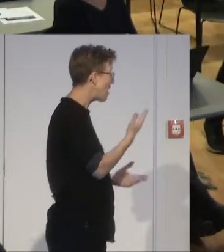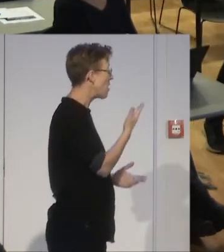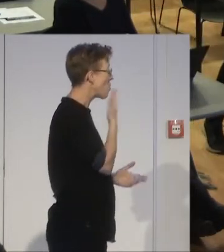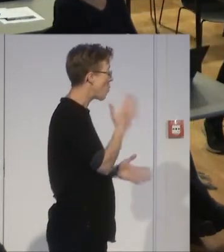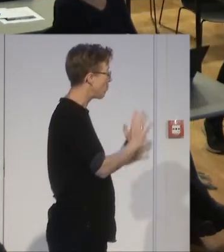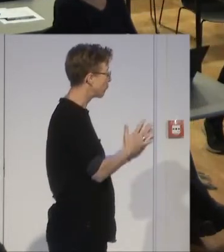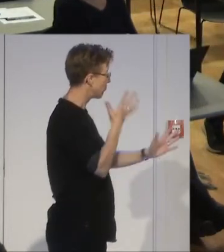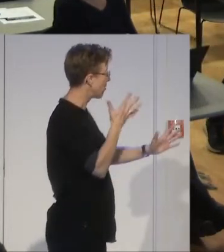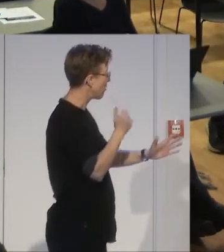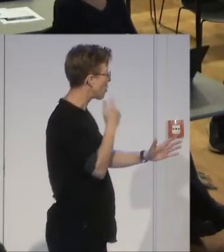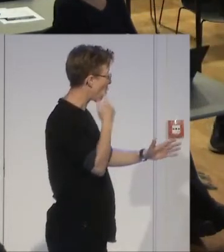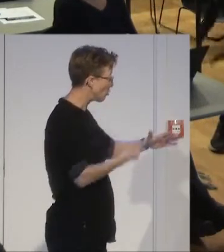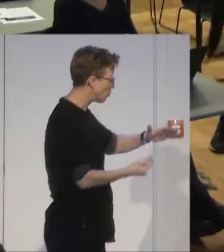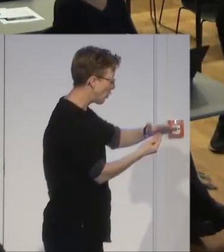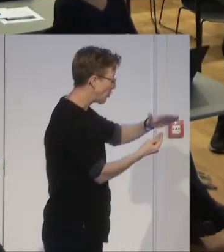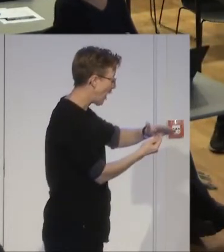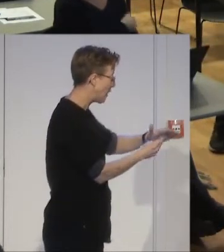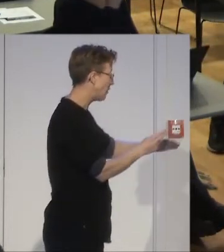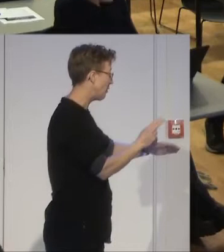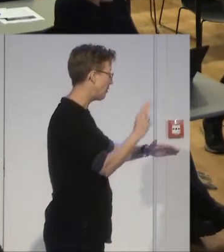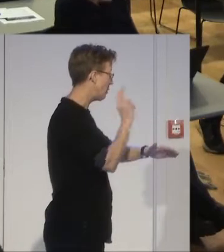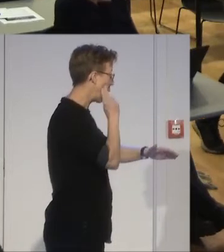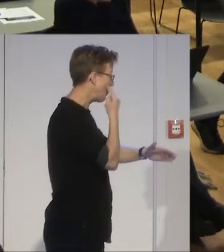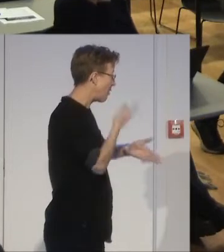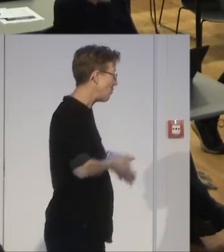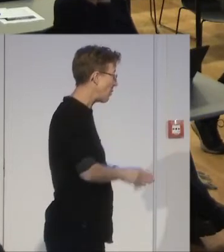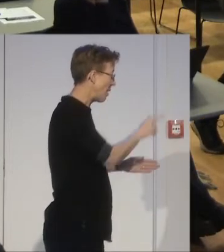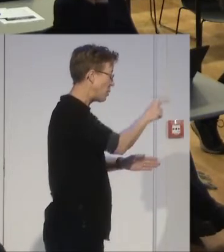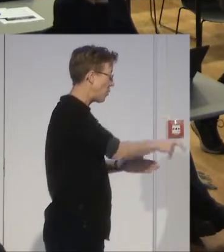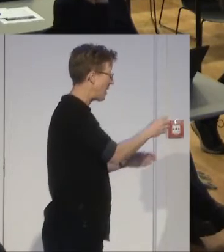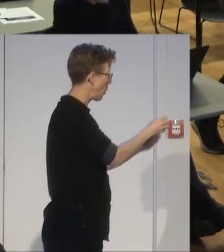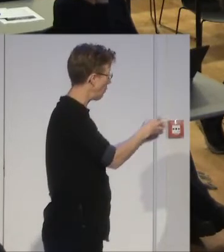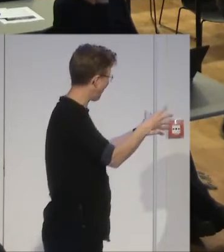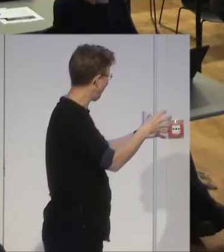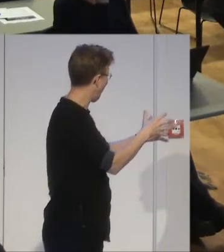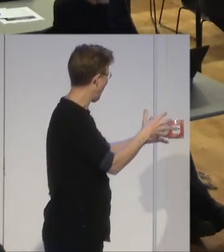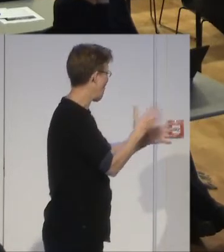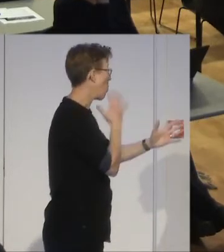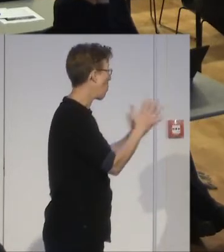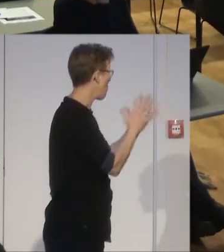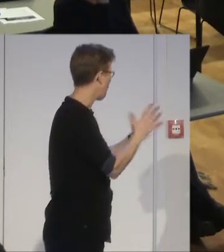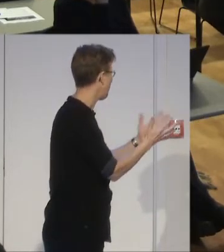CDB person to develop her communication? So,